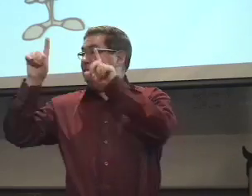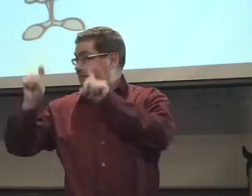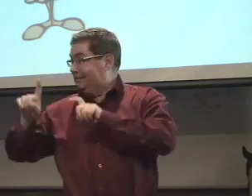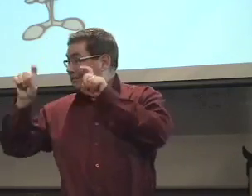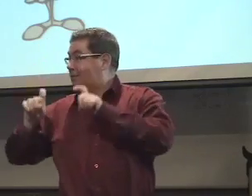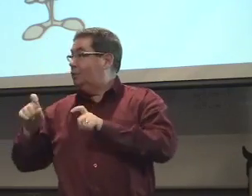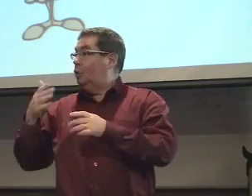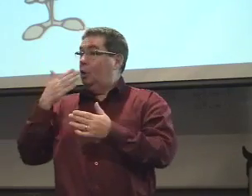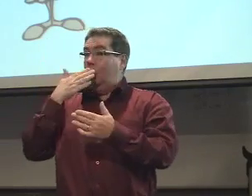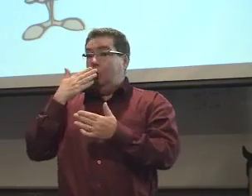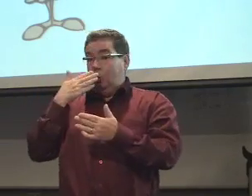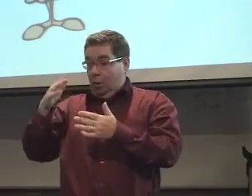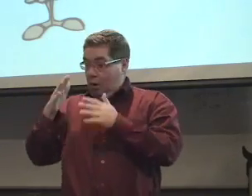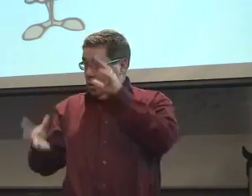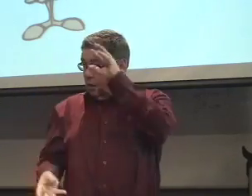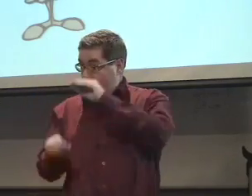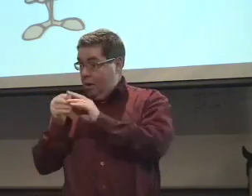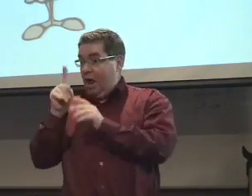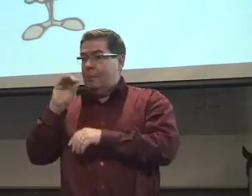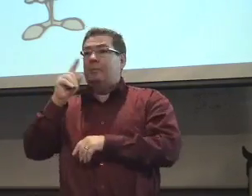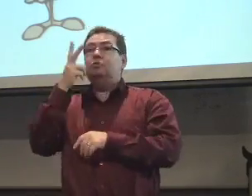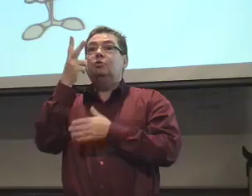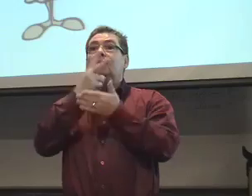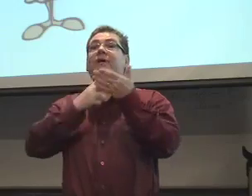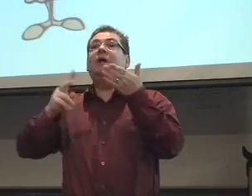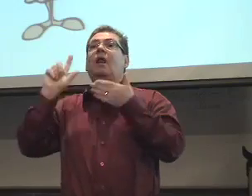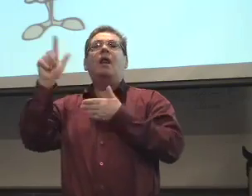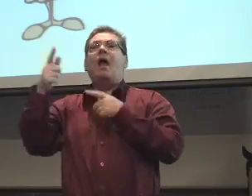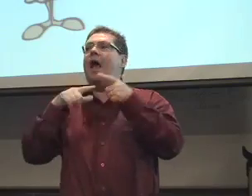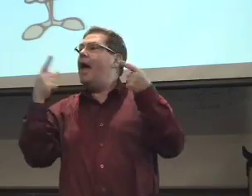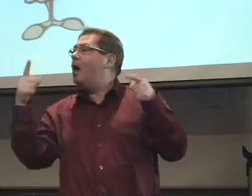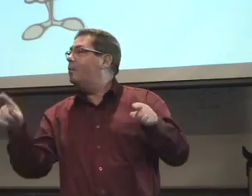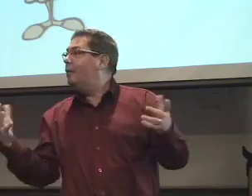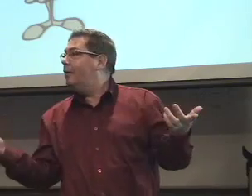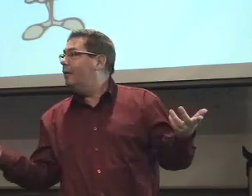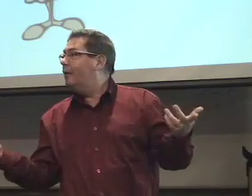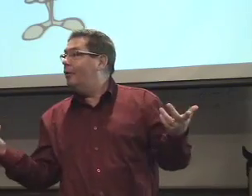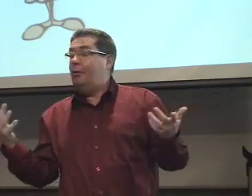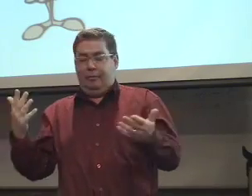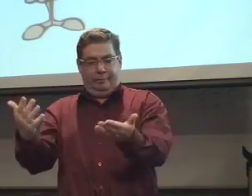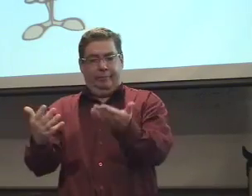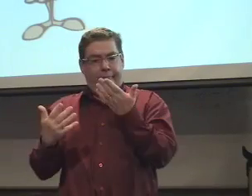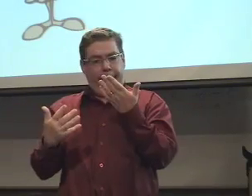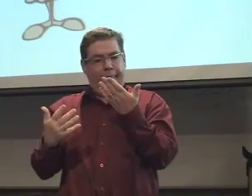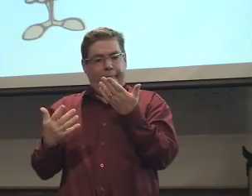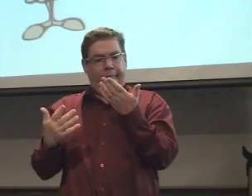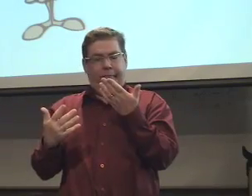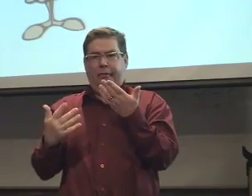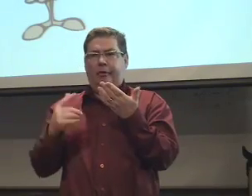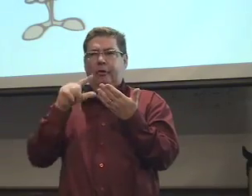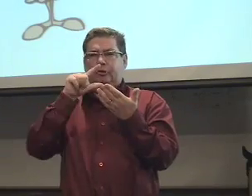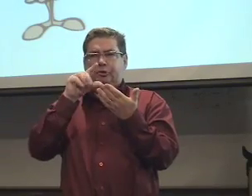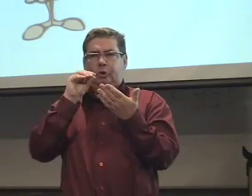good score. But what happens 2 weeks later? They're reading, they come to the word